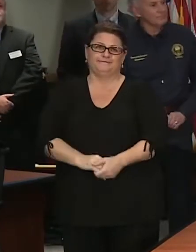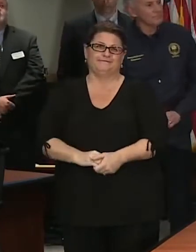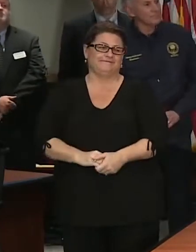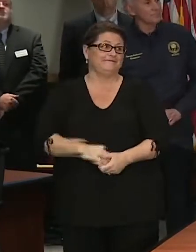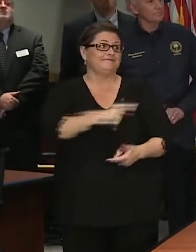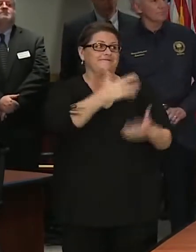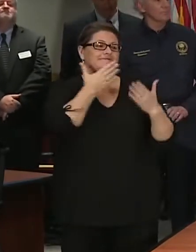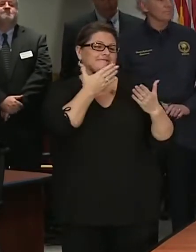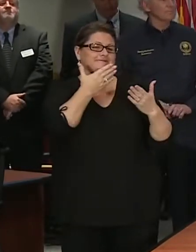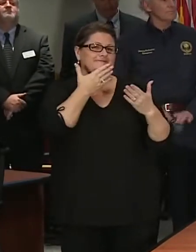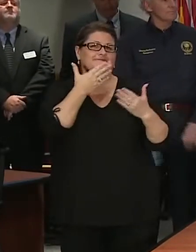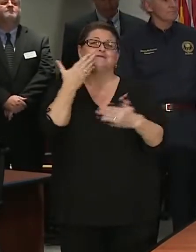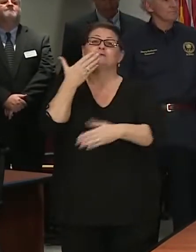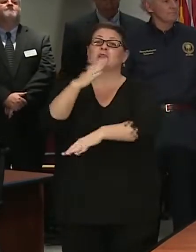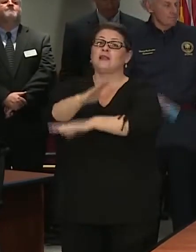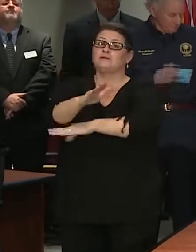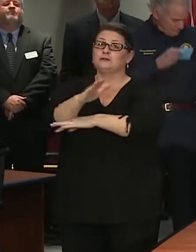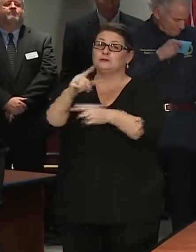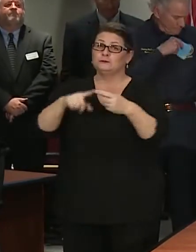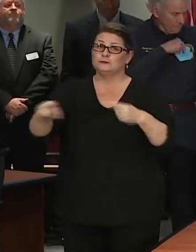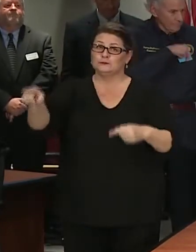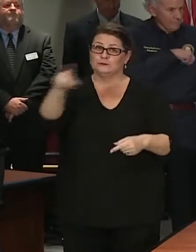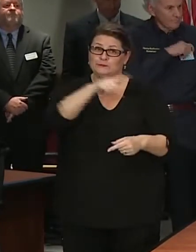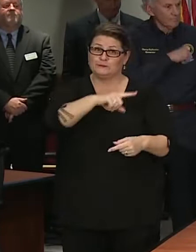Thank you, Governor. Good afternoon, everyone.